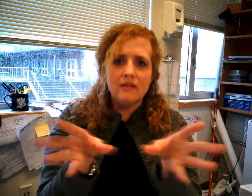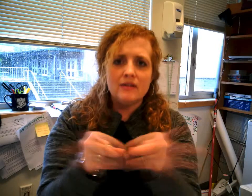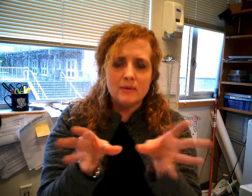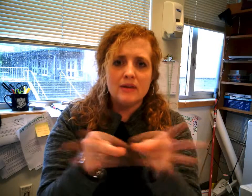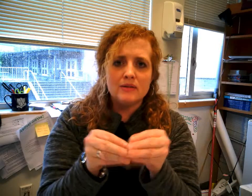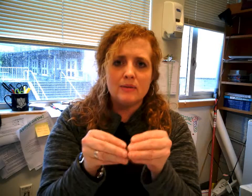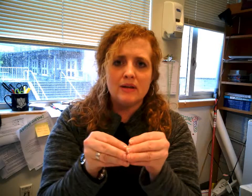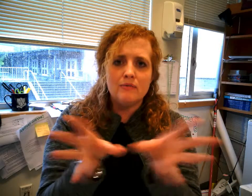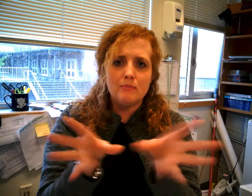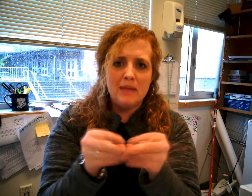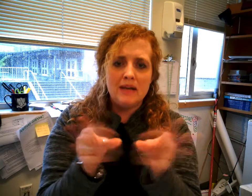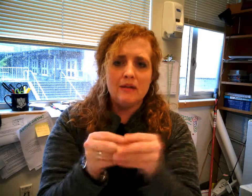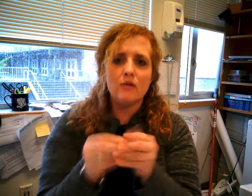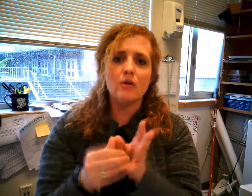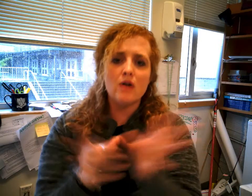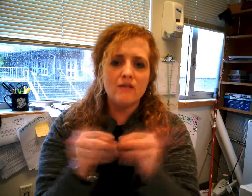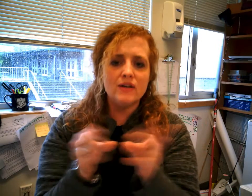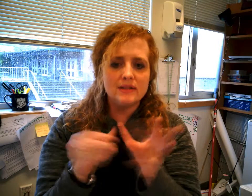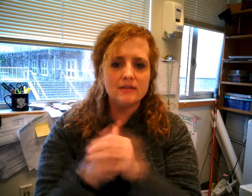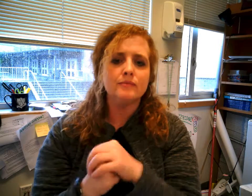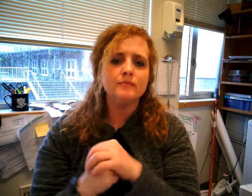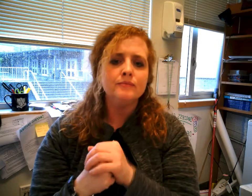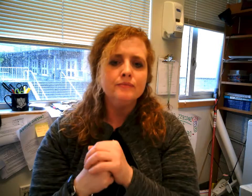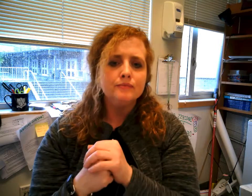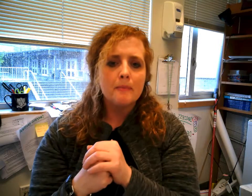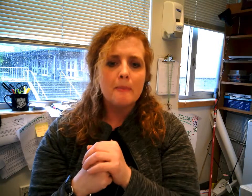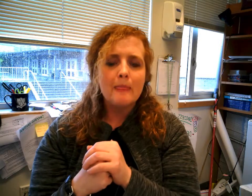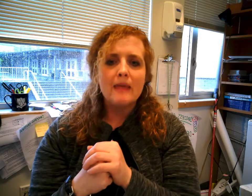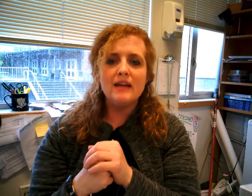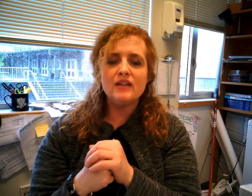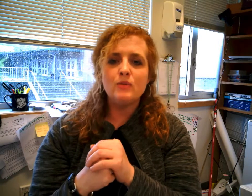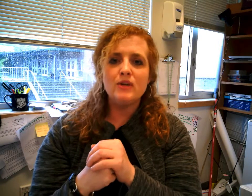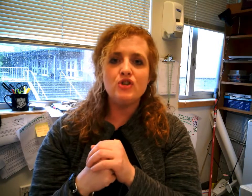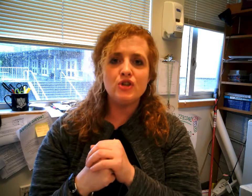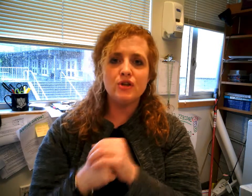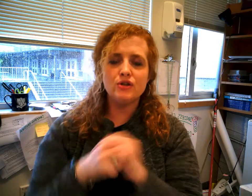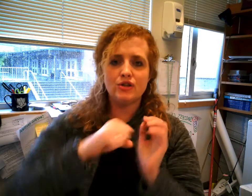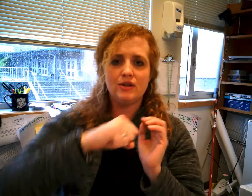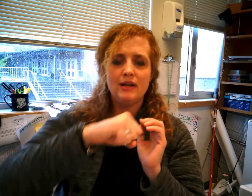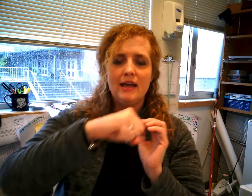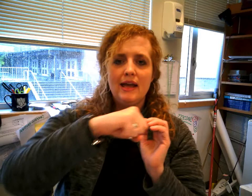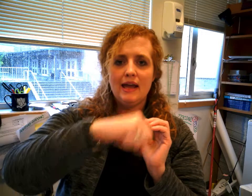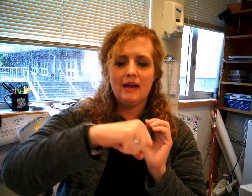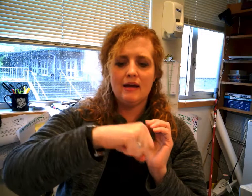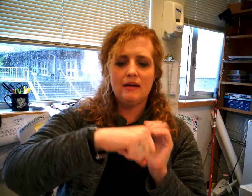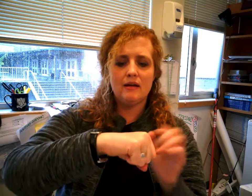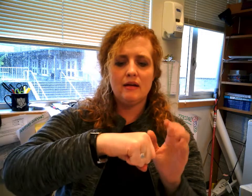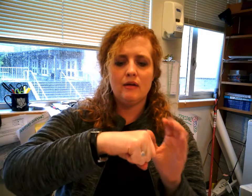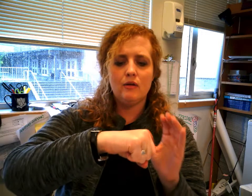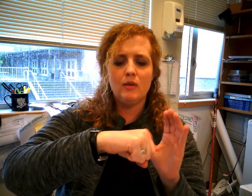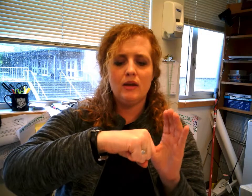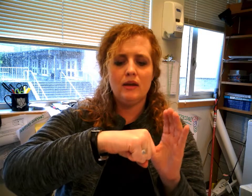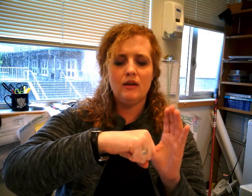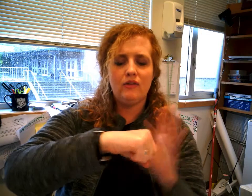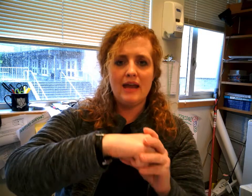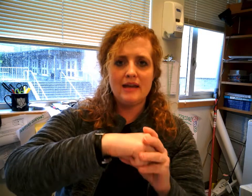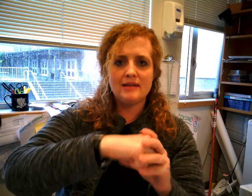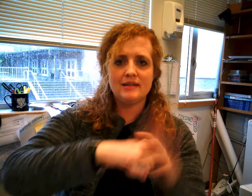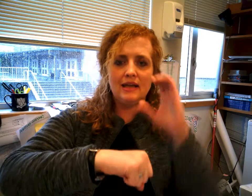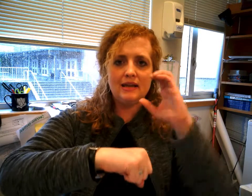way as well, meeting or conference. The next one is church, and it's an S and a